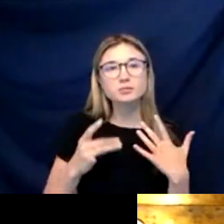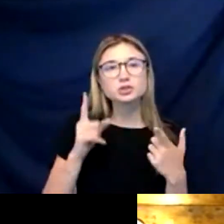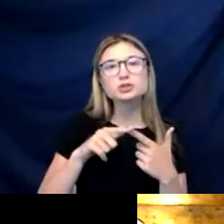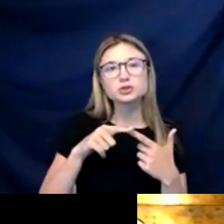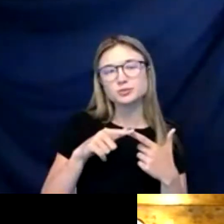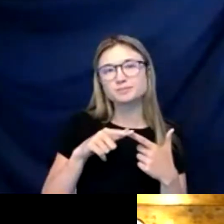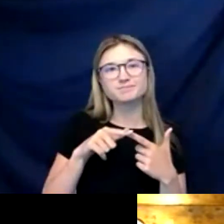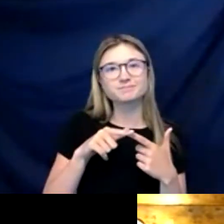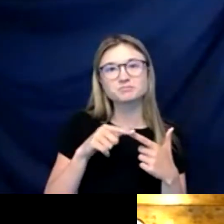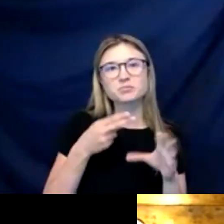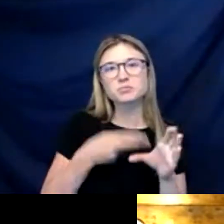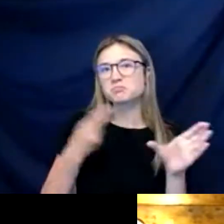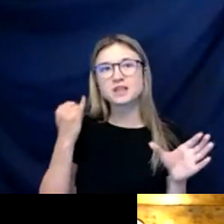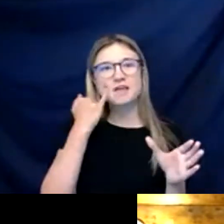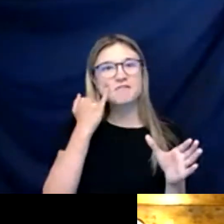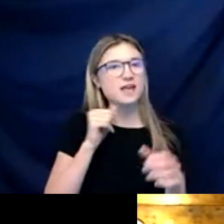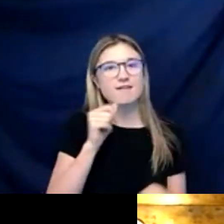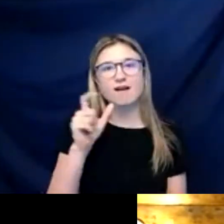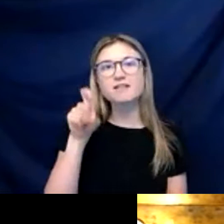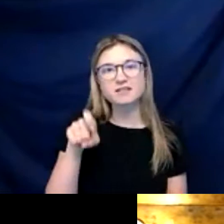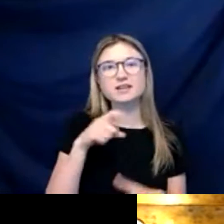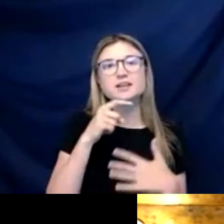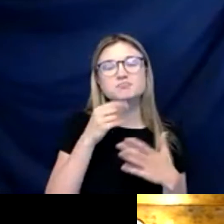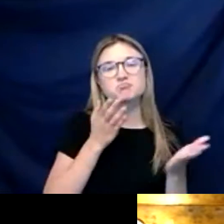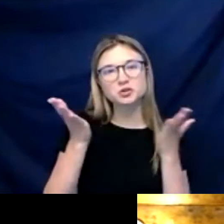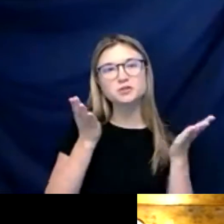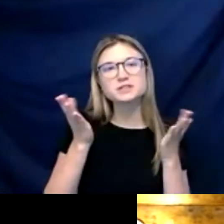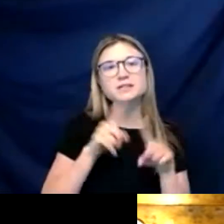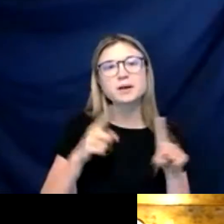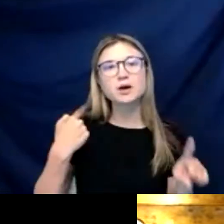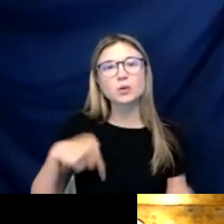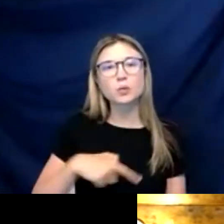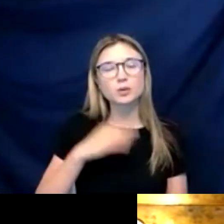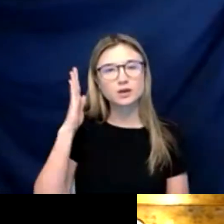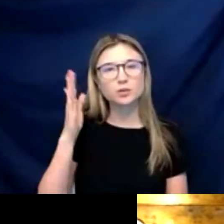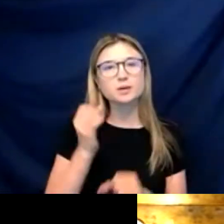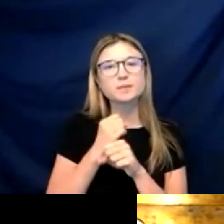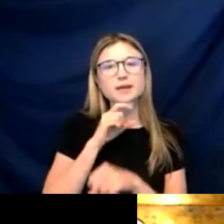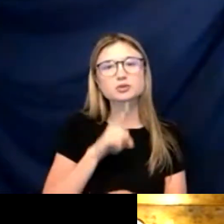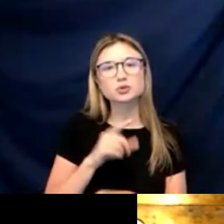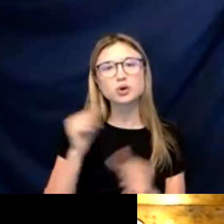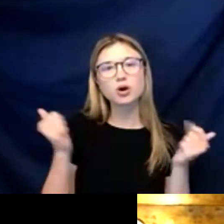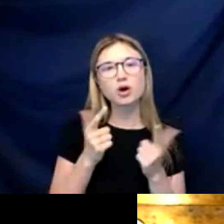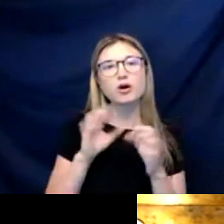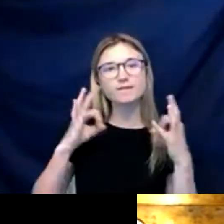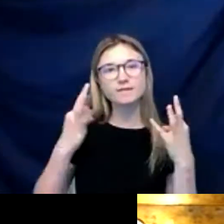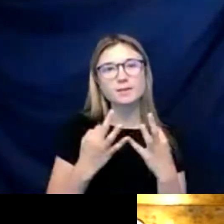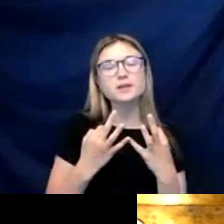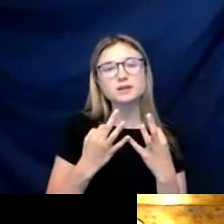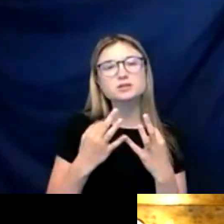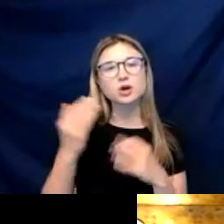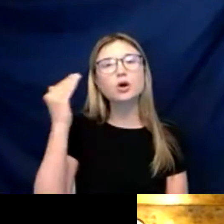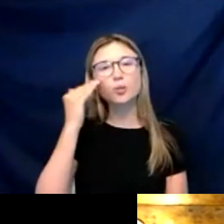they are not in need of these services, but we will be making sure that all families are aware of